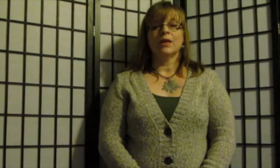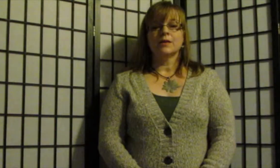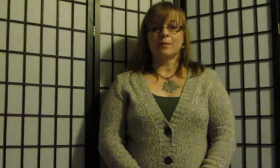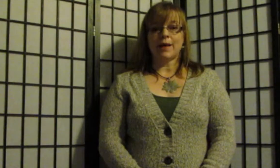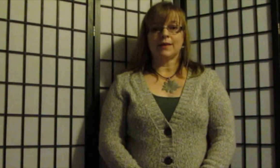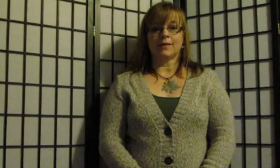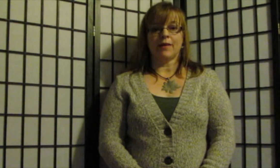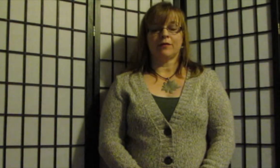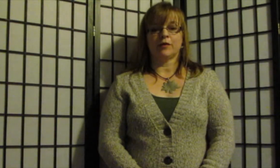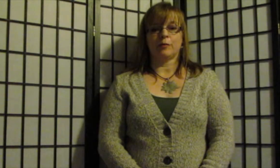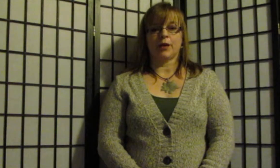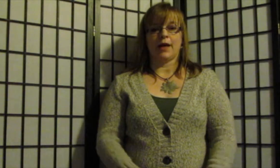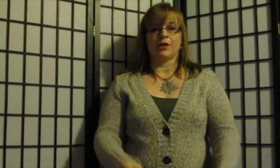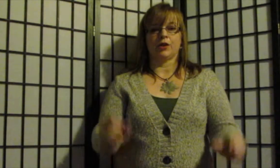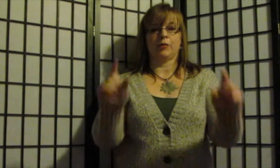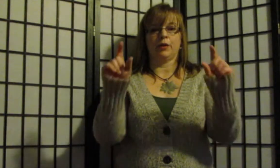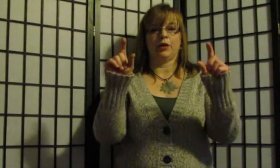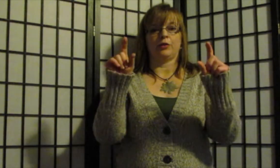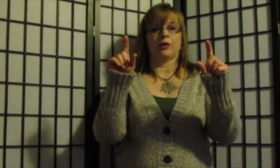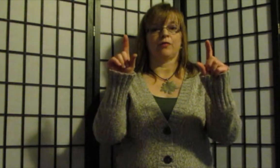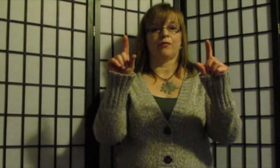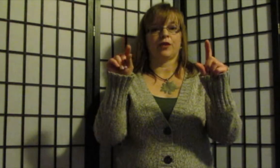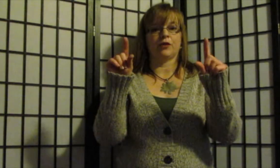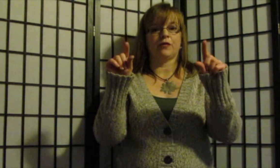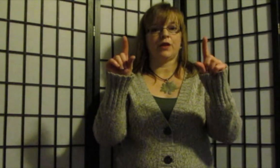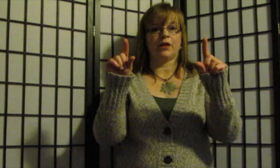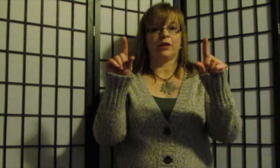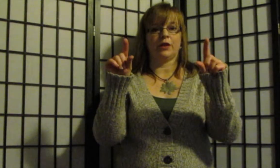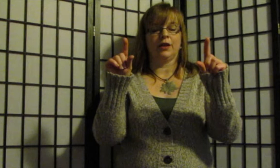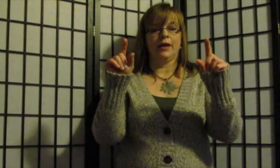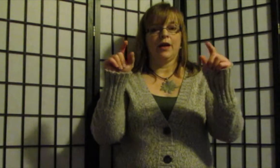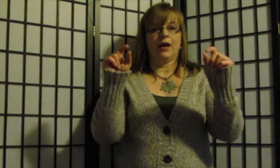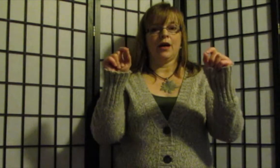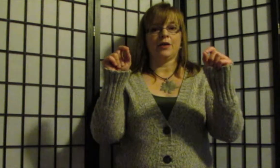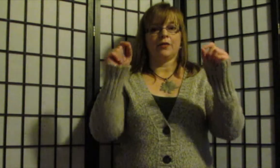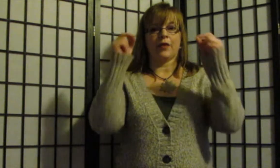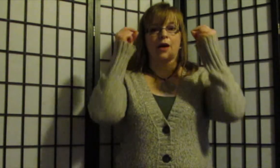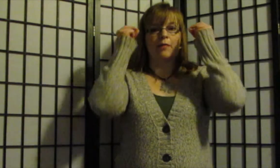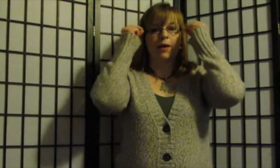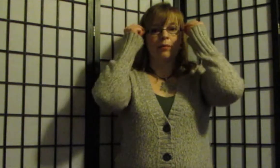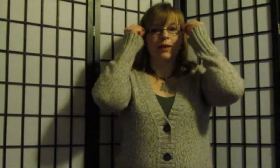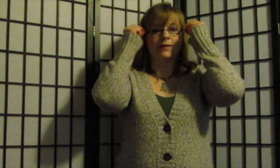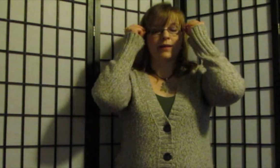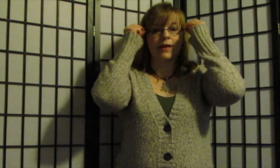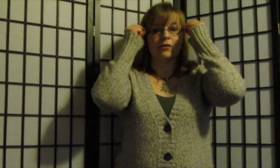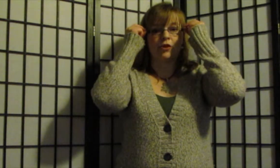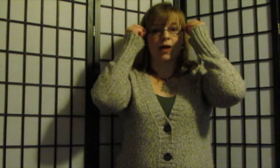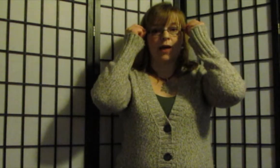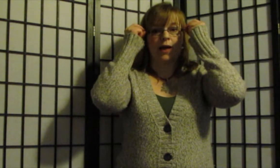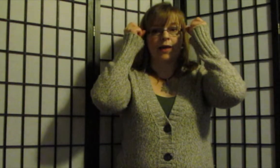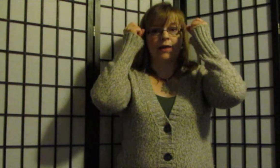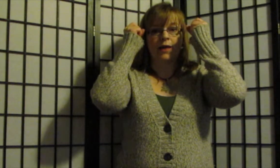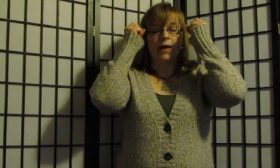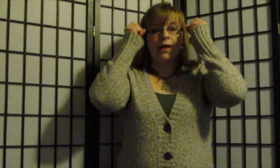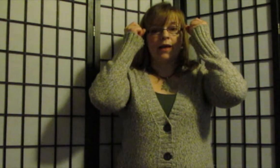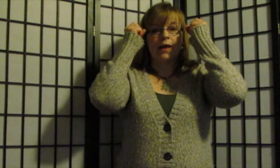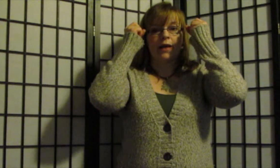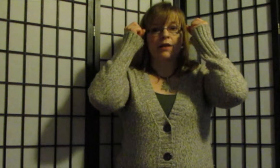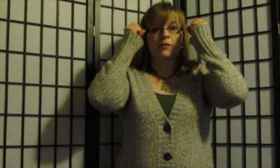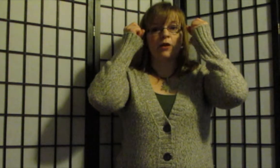To make the sign for surprise, you're going to put your first finger on your thumb and place it next to your eye. And when you